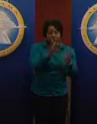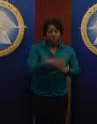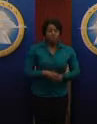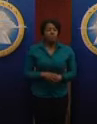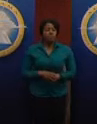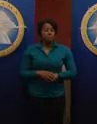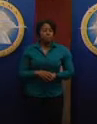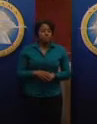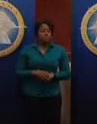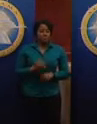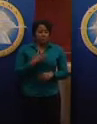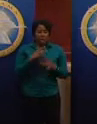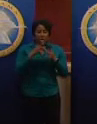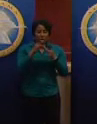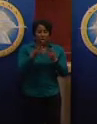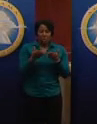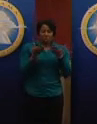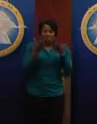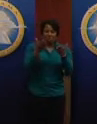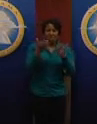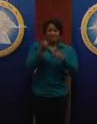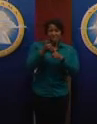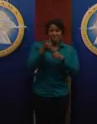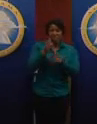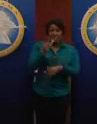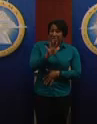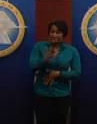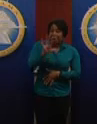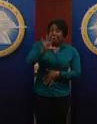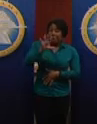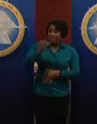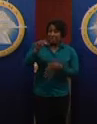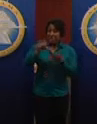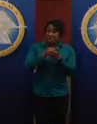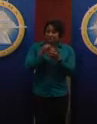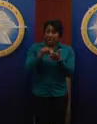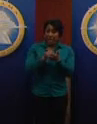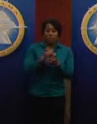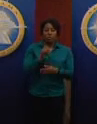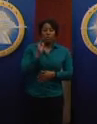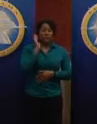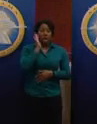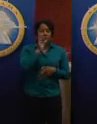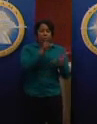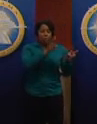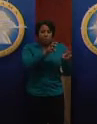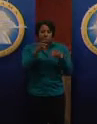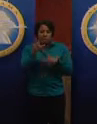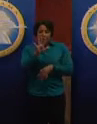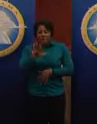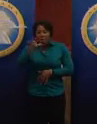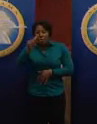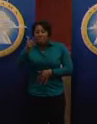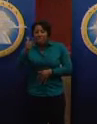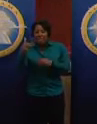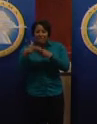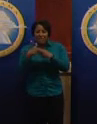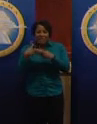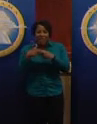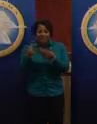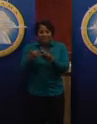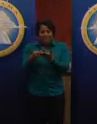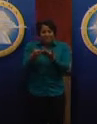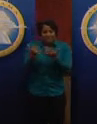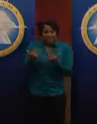itself is, as I said, about 50 pages long, but I'm going to take about 10 slides and go through what's in it this